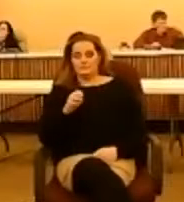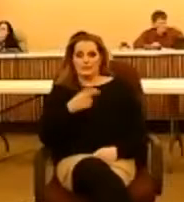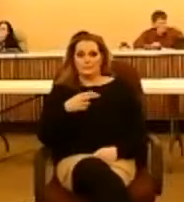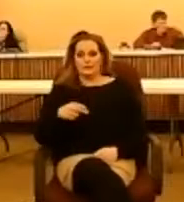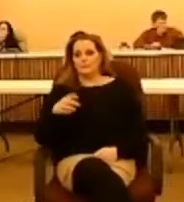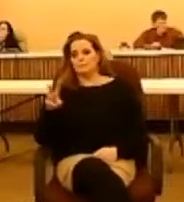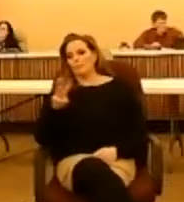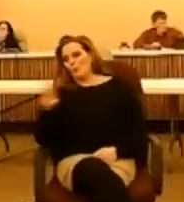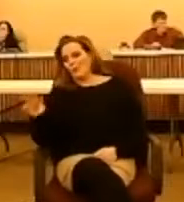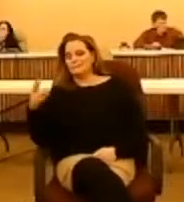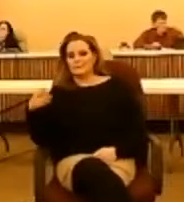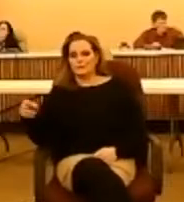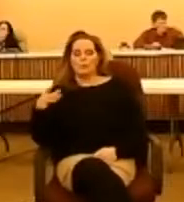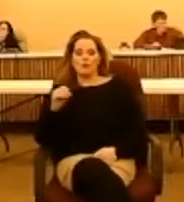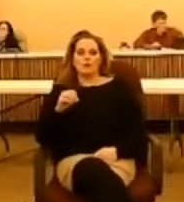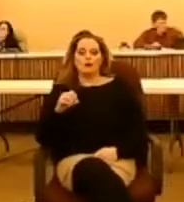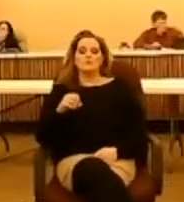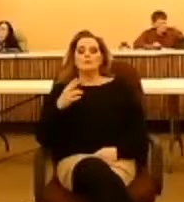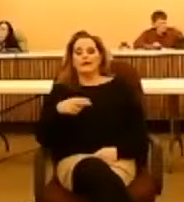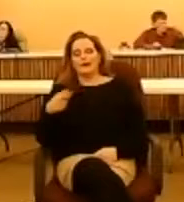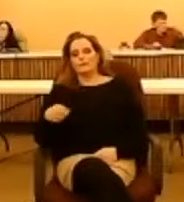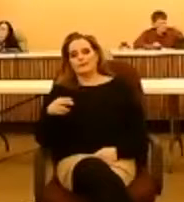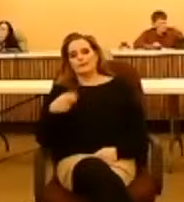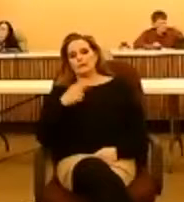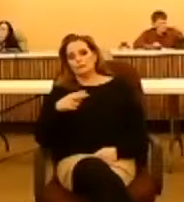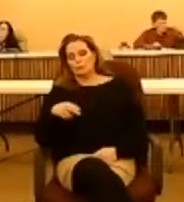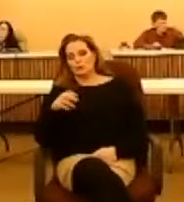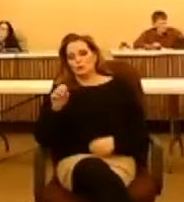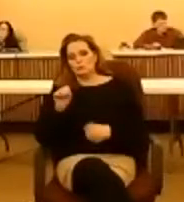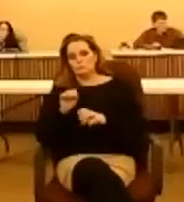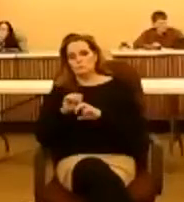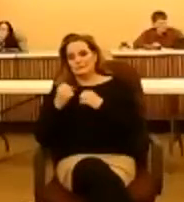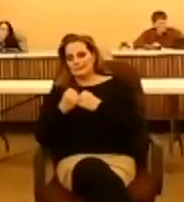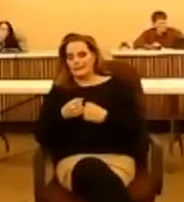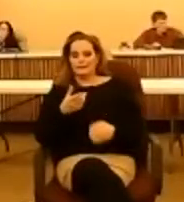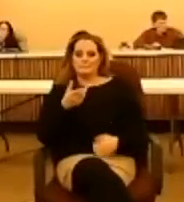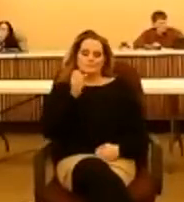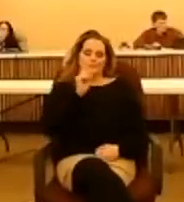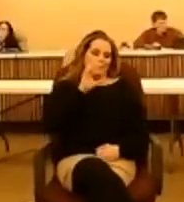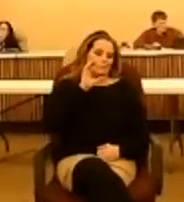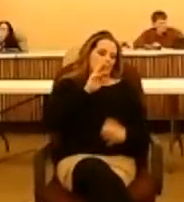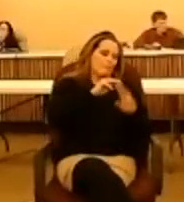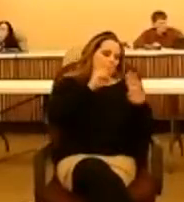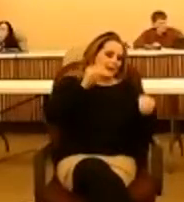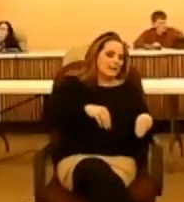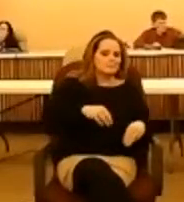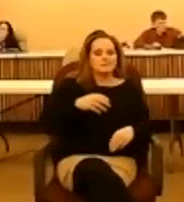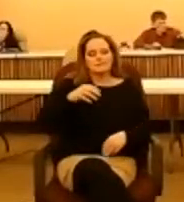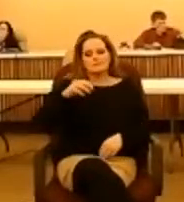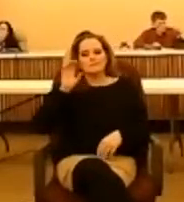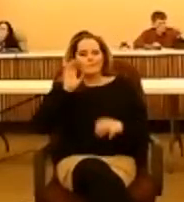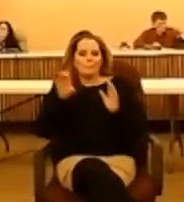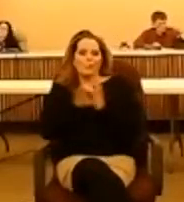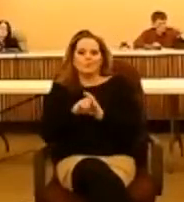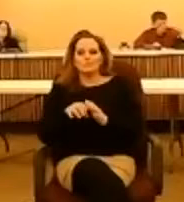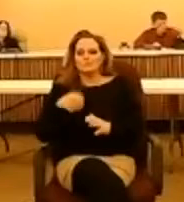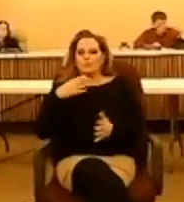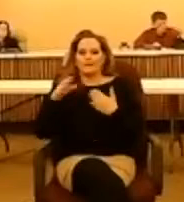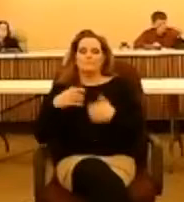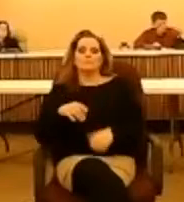of West Henrietta, or the Henrietta Historical Society. If you have old photos, maps, anything, they love that, just to put it